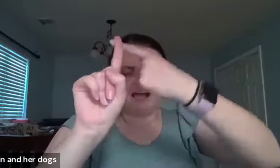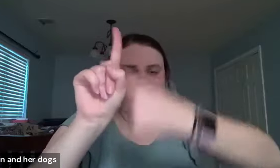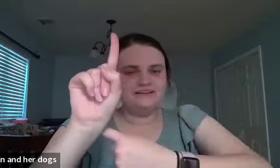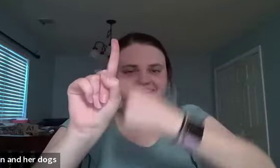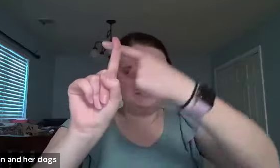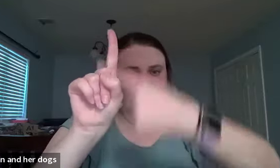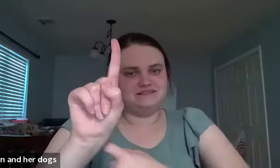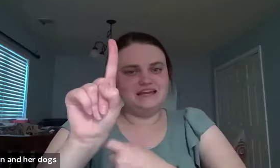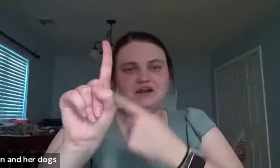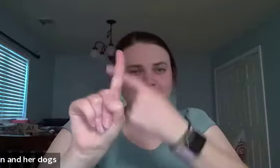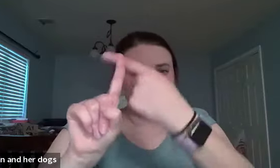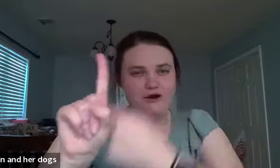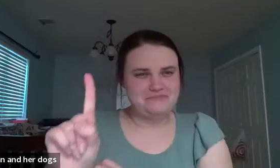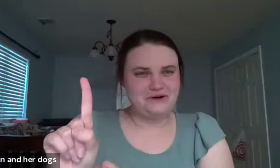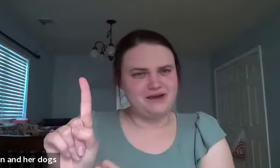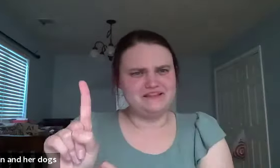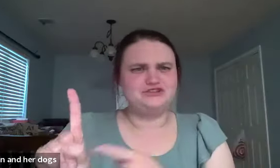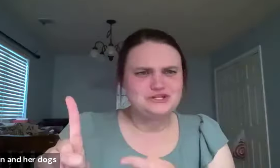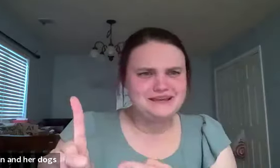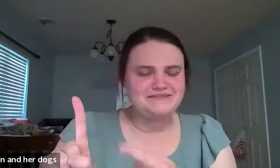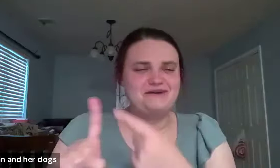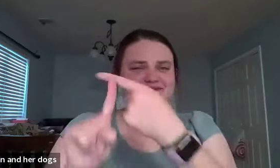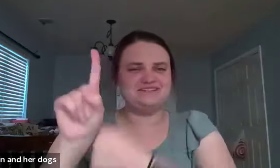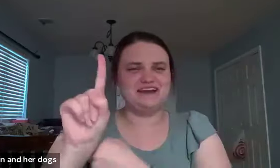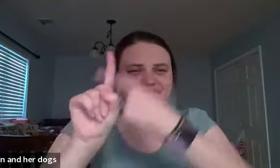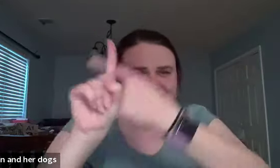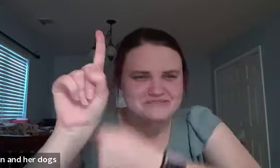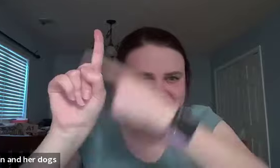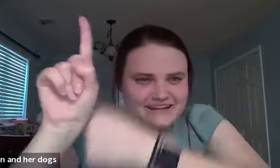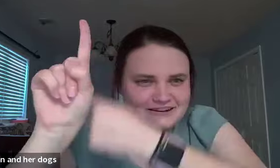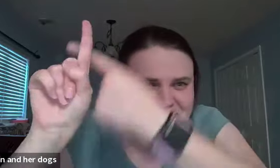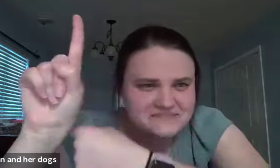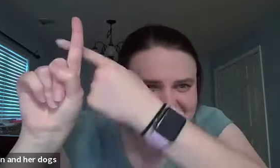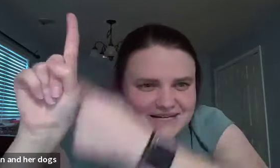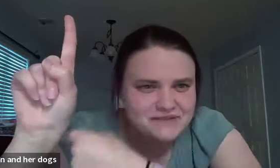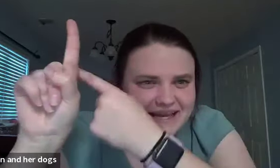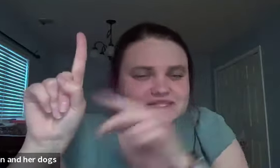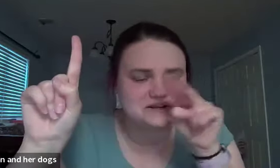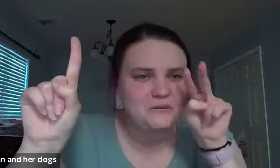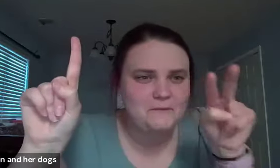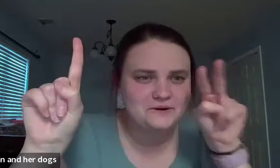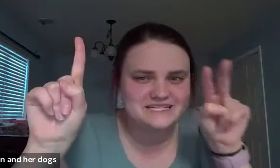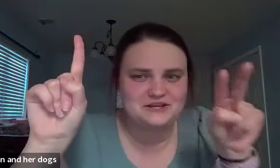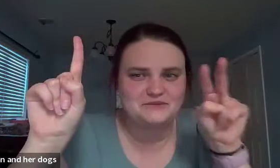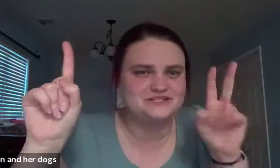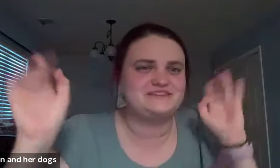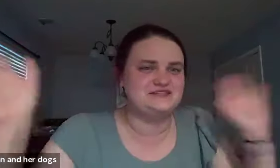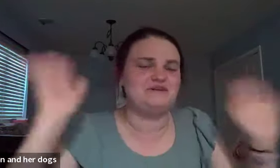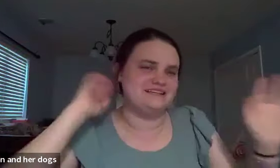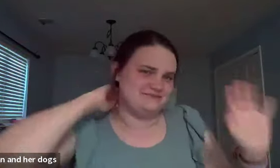I really need to start, like, I don't want to call people out and be like, you're doing it wrong. But I'm also like, I feel like I'm staring here doing this. And I'm like, I'm staring at one particular person. And they don't realize I'm